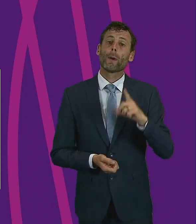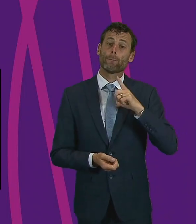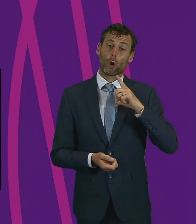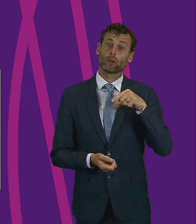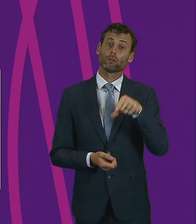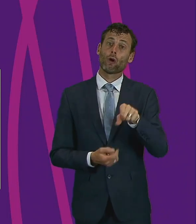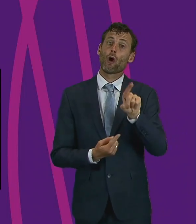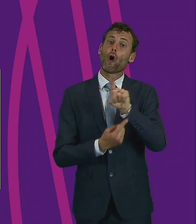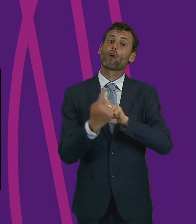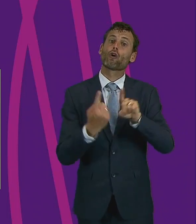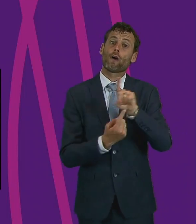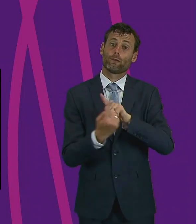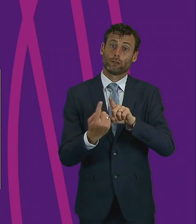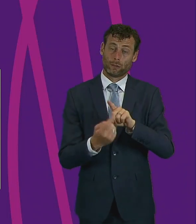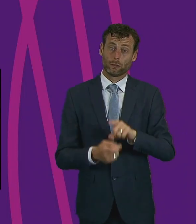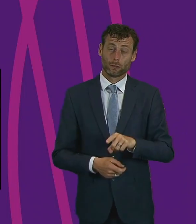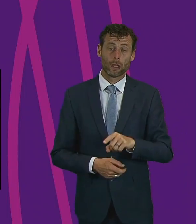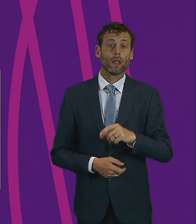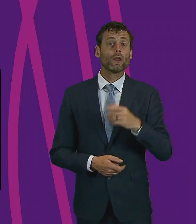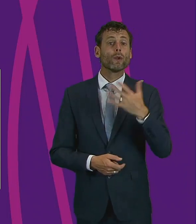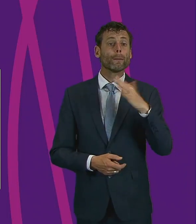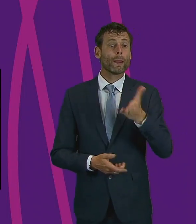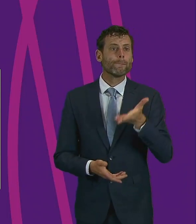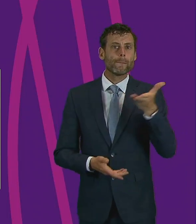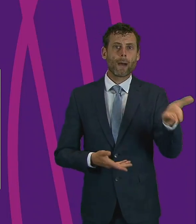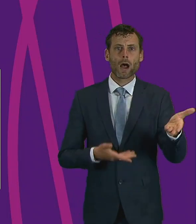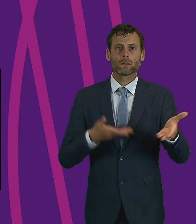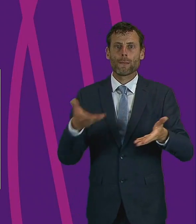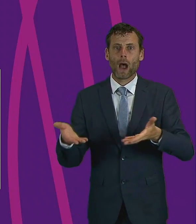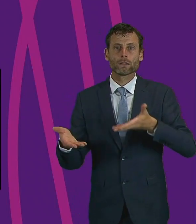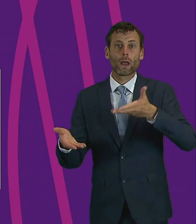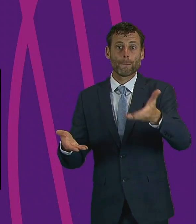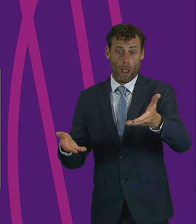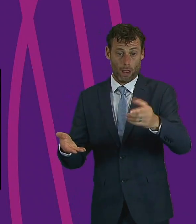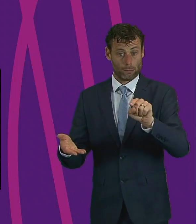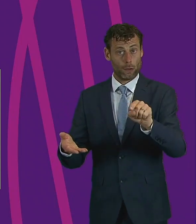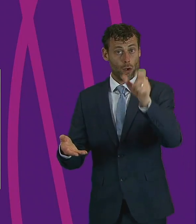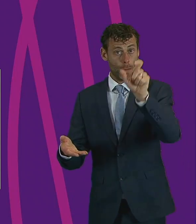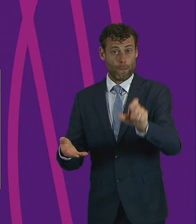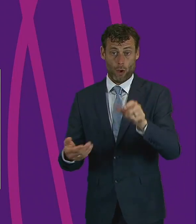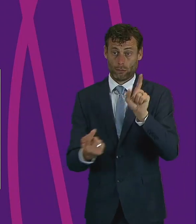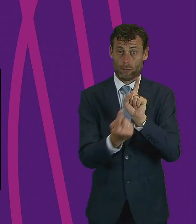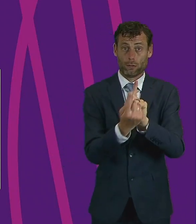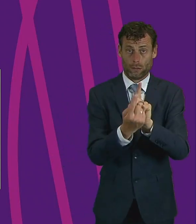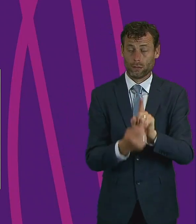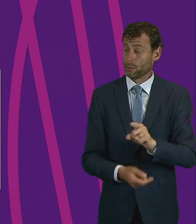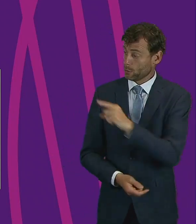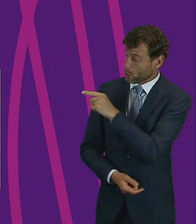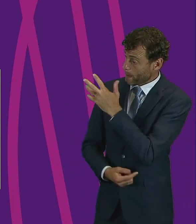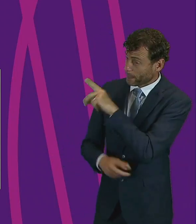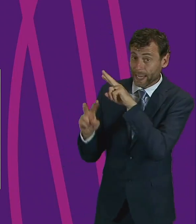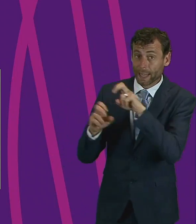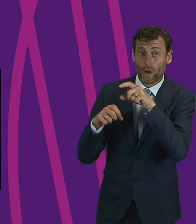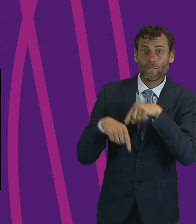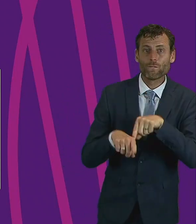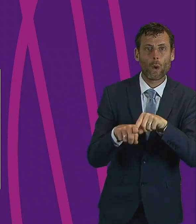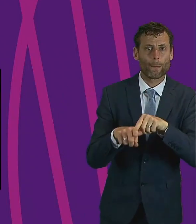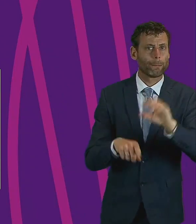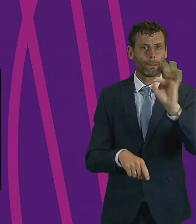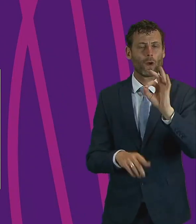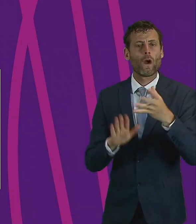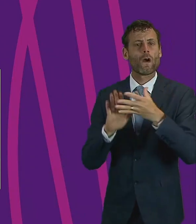not contacted by the tracing team. And none more worrying than the case of kilt fitter Gillian Russell,